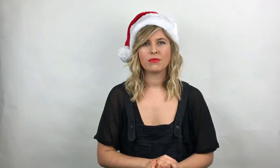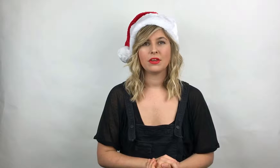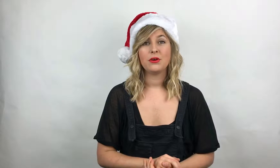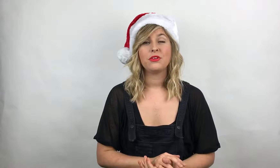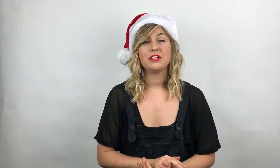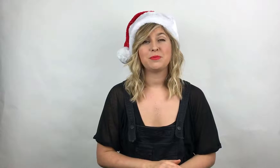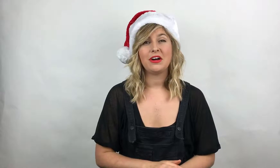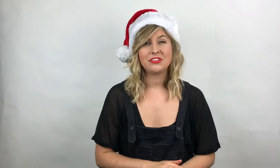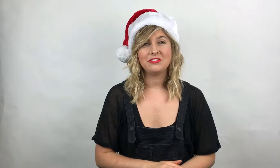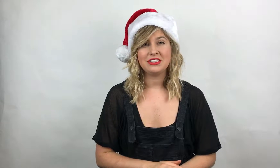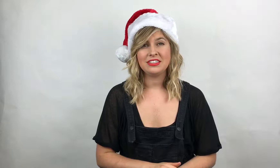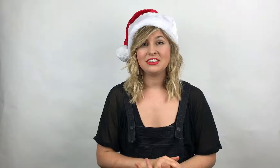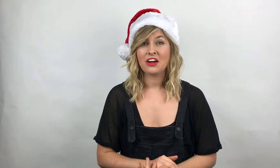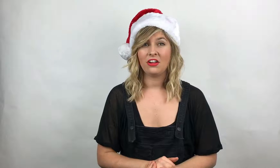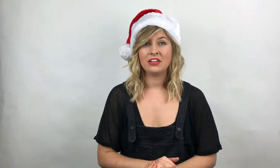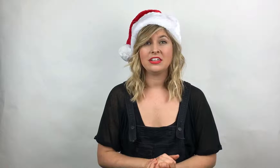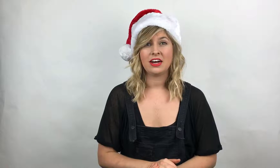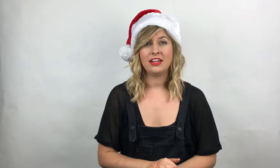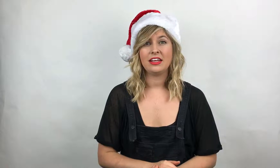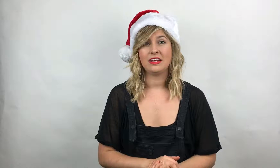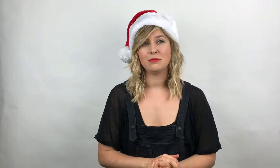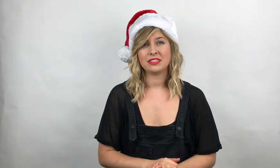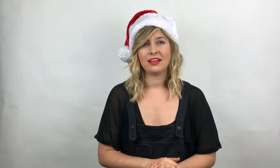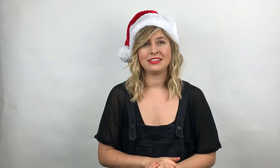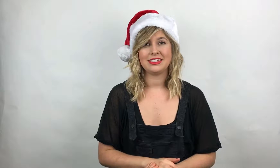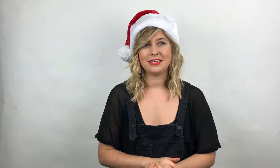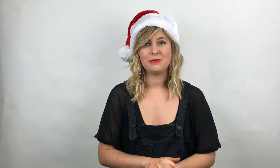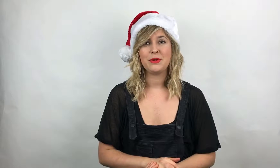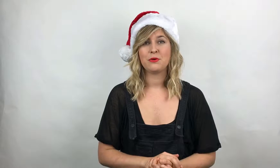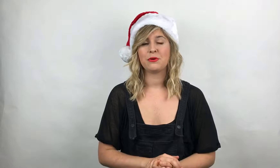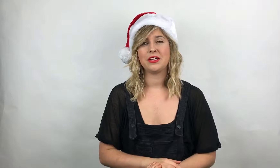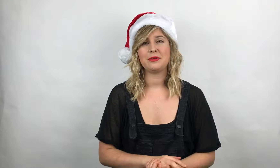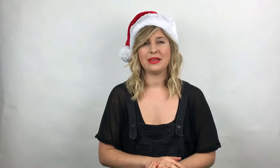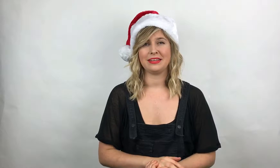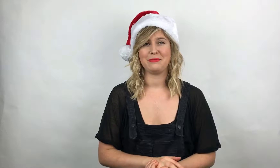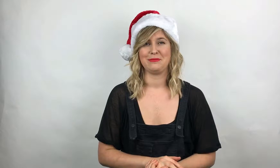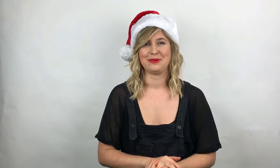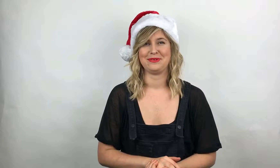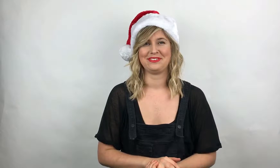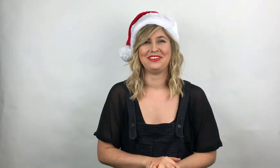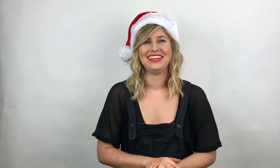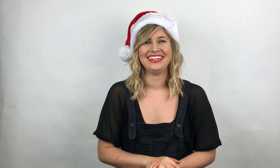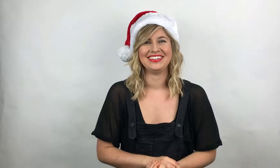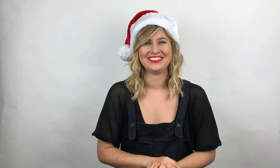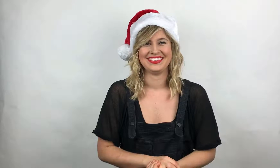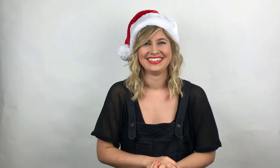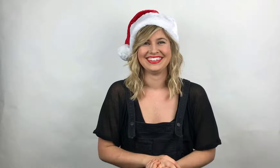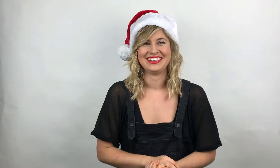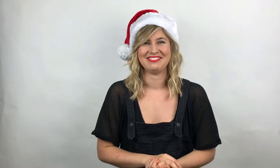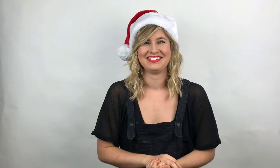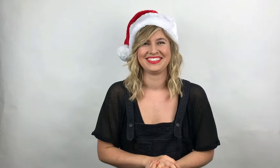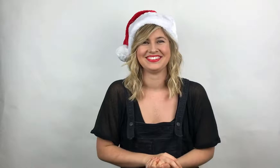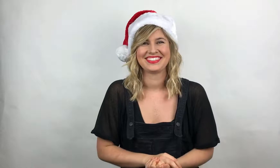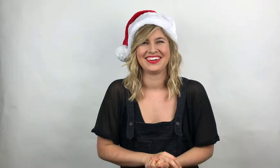Three, two. With our spa services, color, cut, and upstyling team, we're ready to make it memorable for you. I'm so sorry.